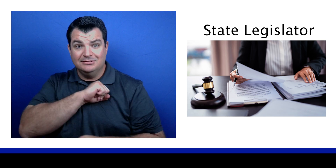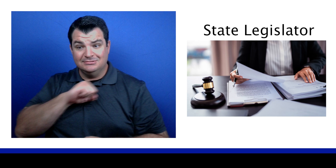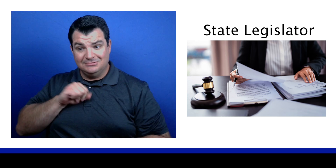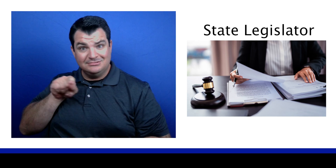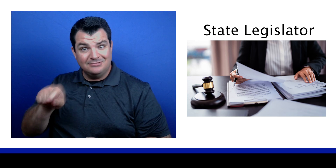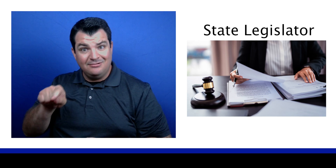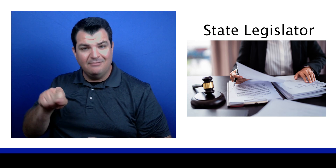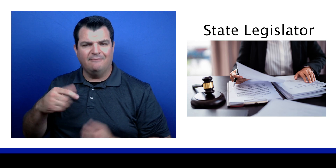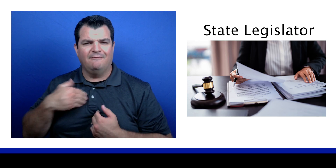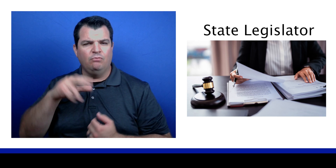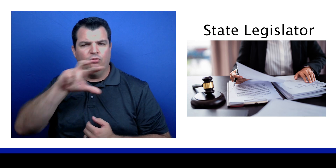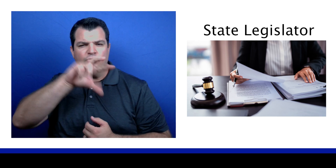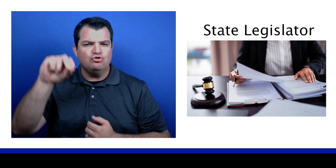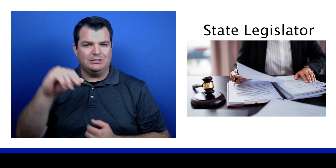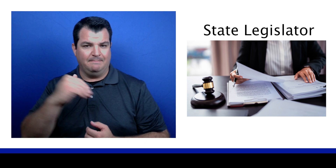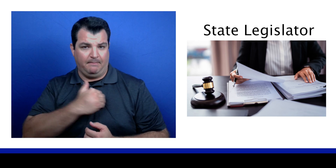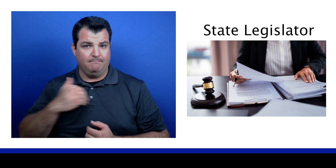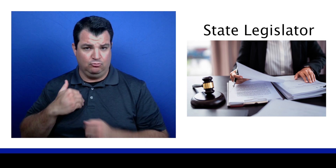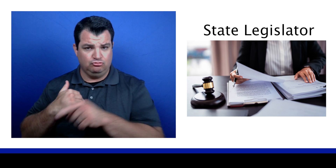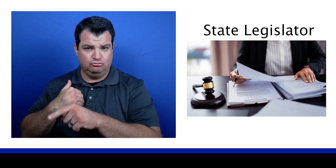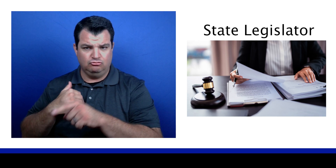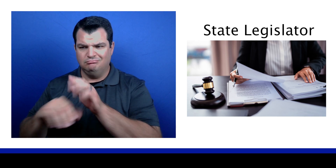lines.